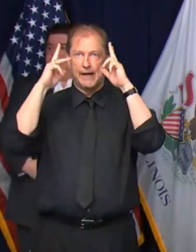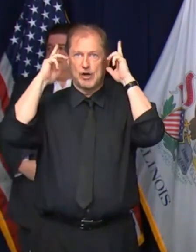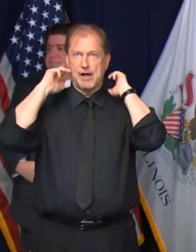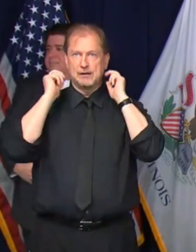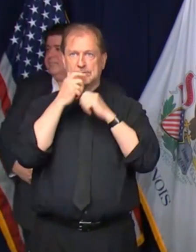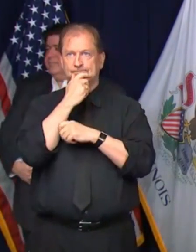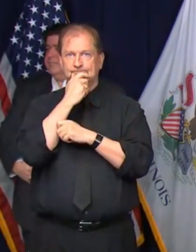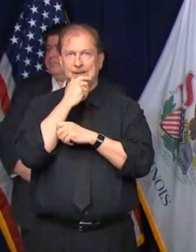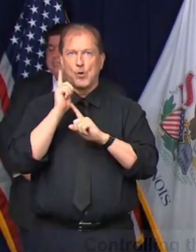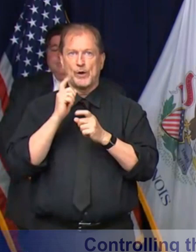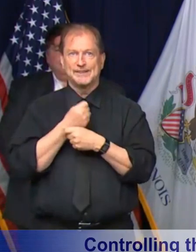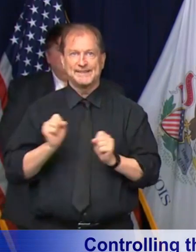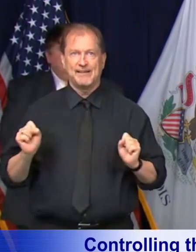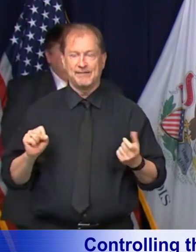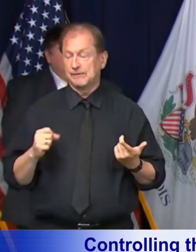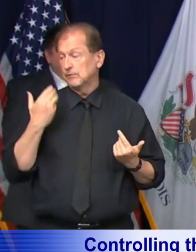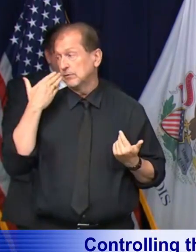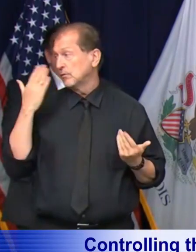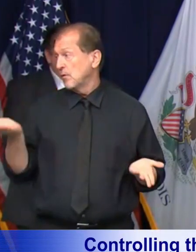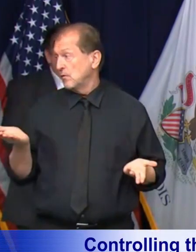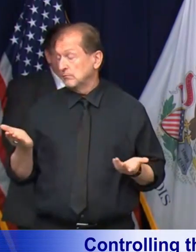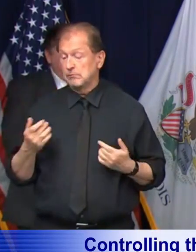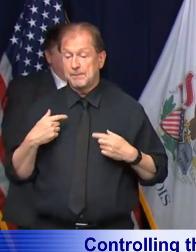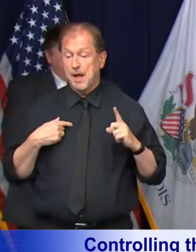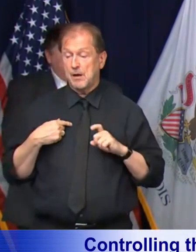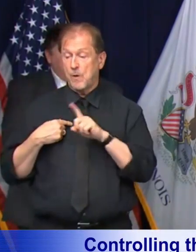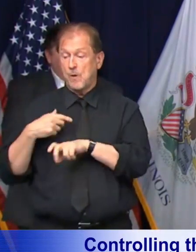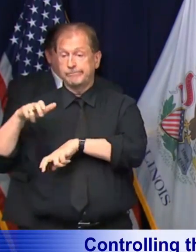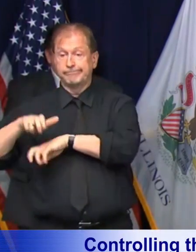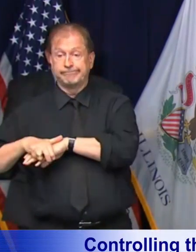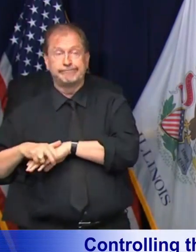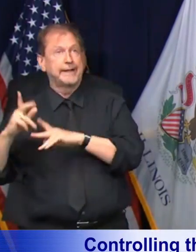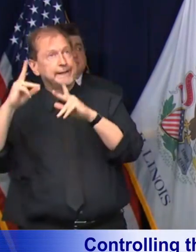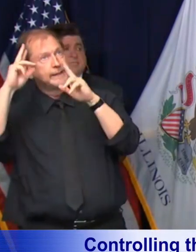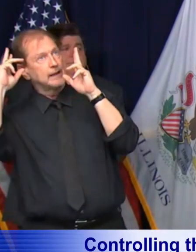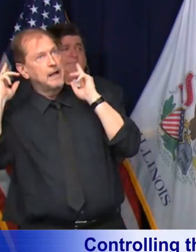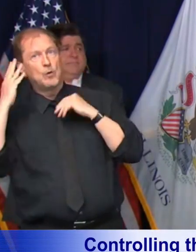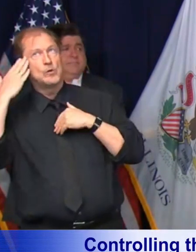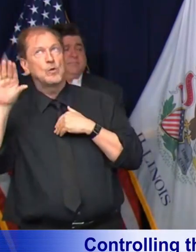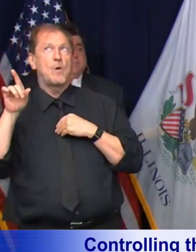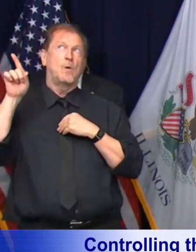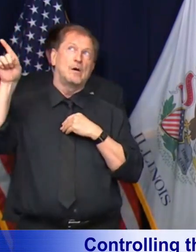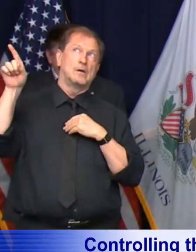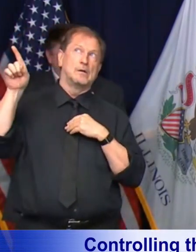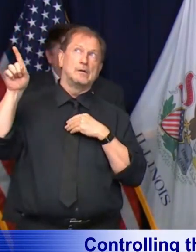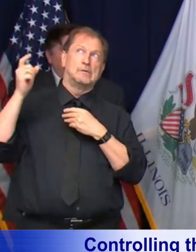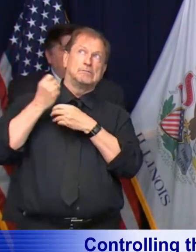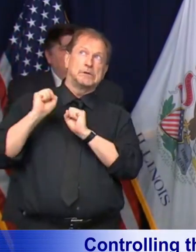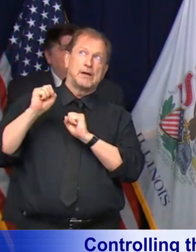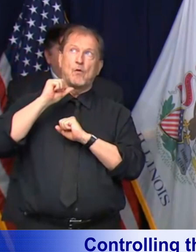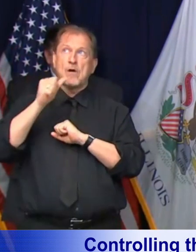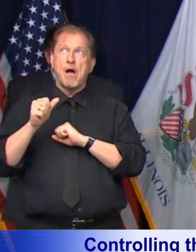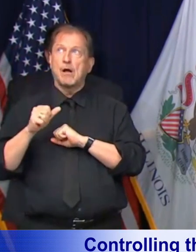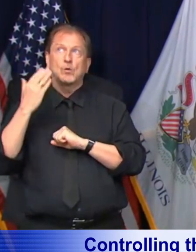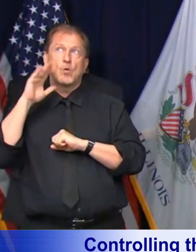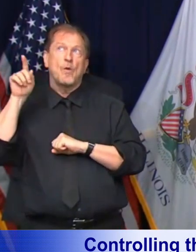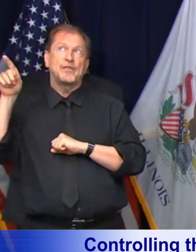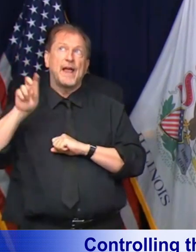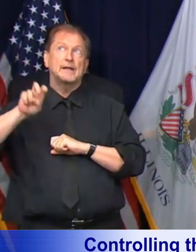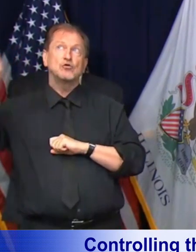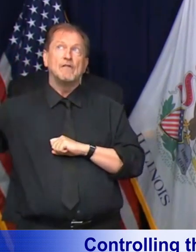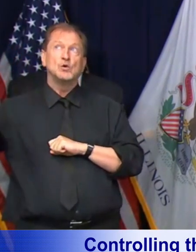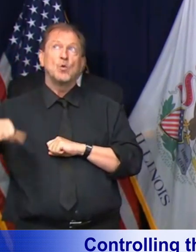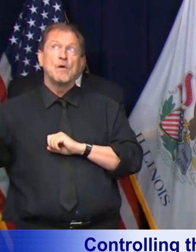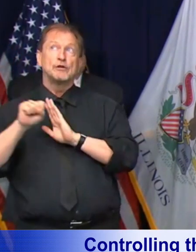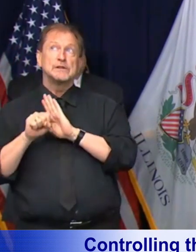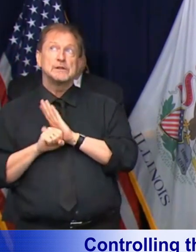where, people helping you or other people in the shop, you don't know where they have been. And so, yes, I